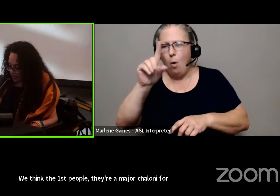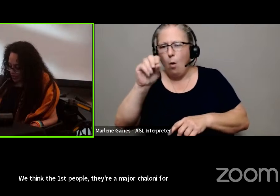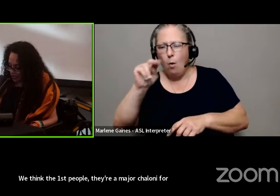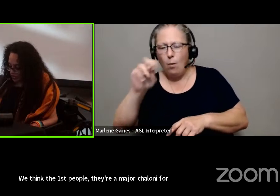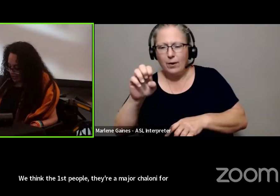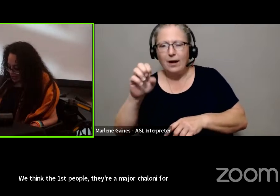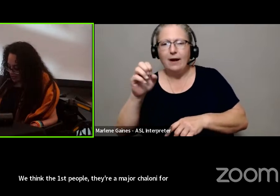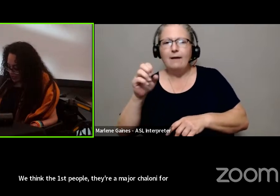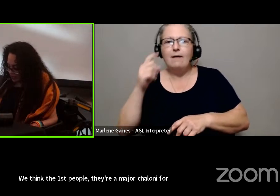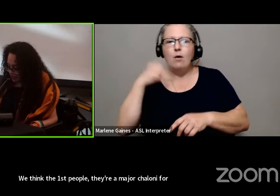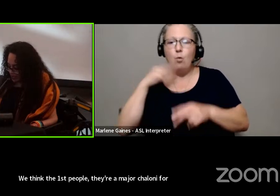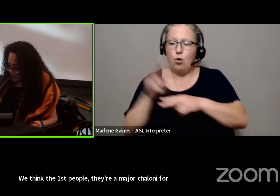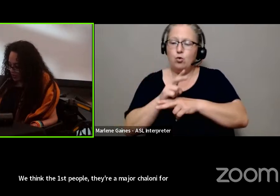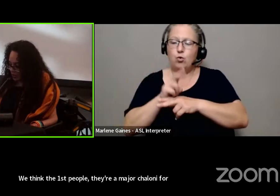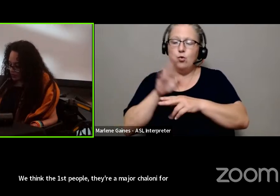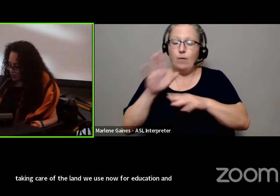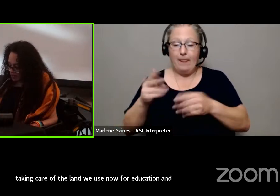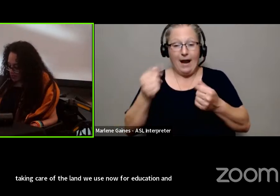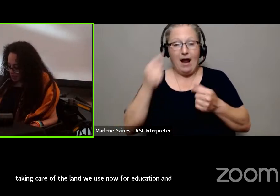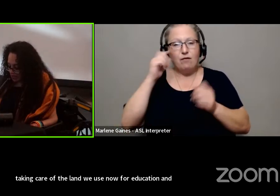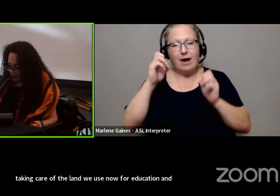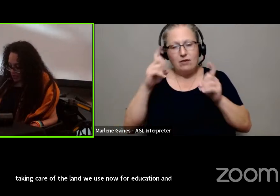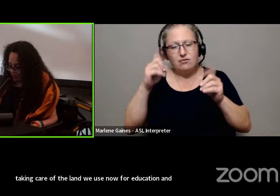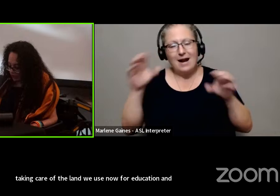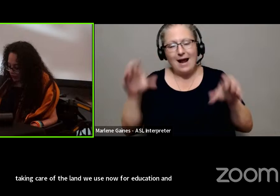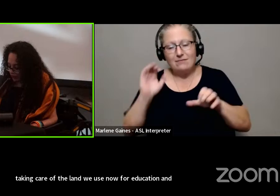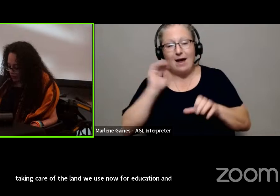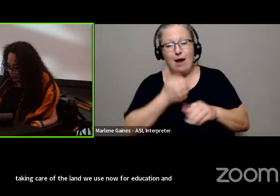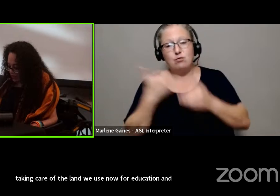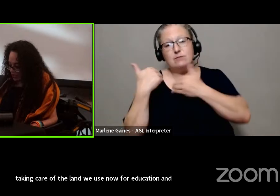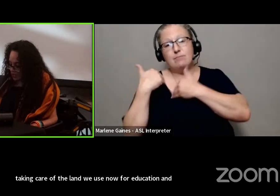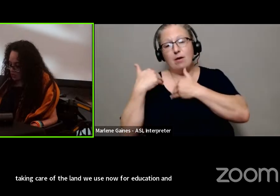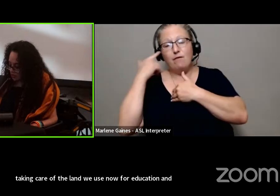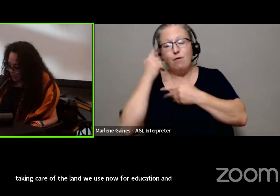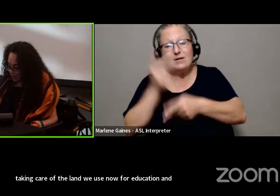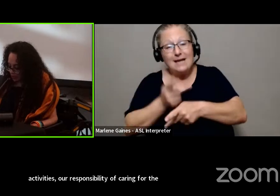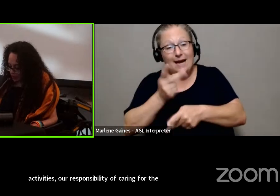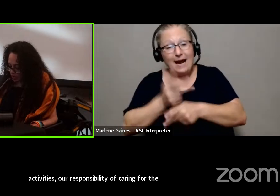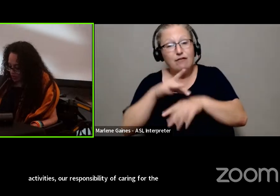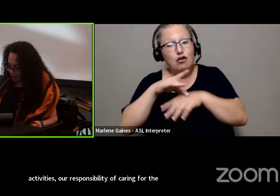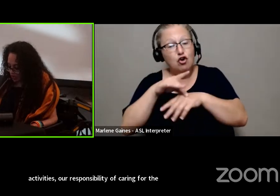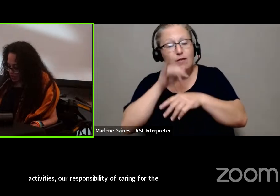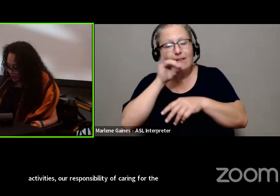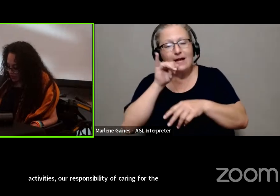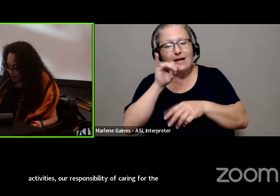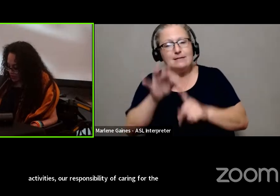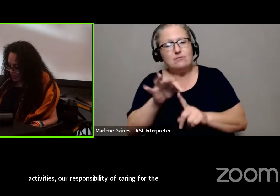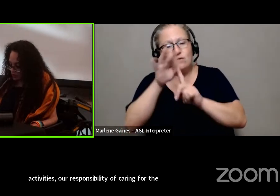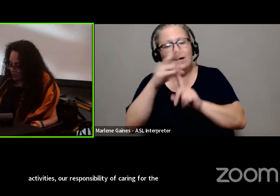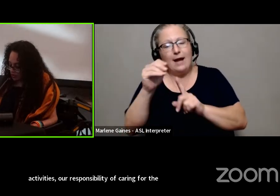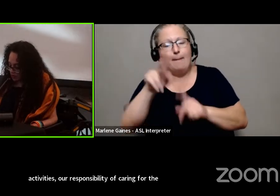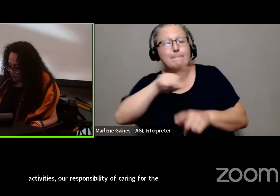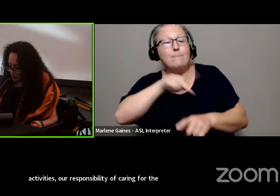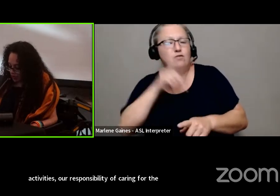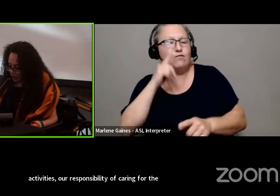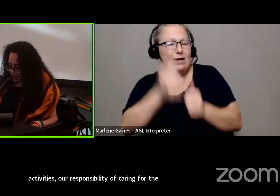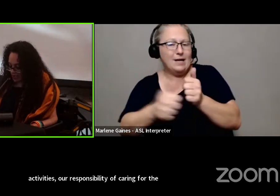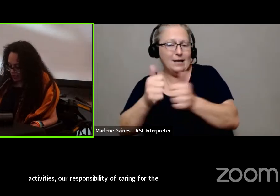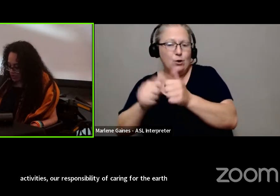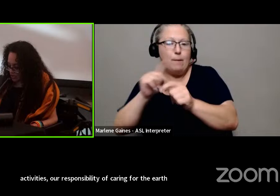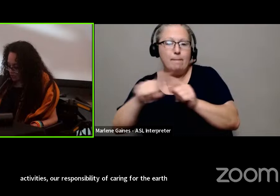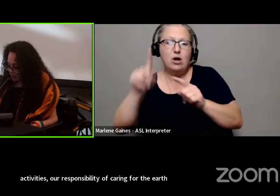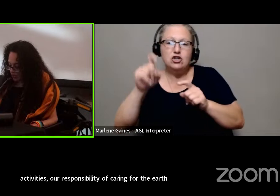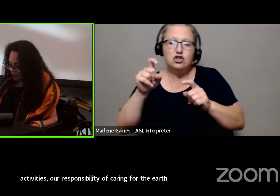for education and activities. Our responsibility of caring for the earth is unique and personal to each of us, but should be rooted